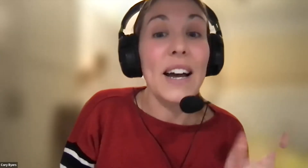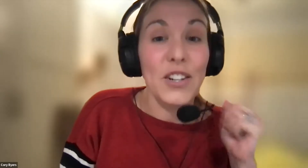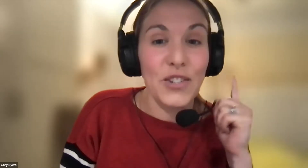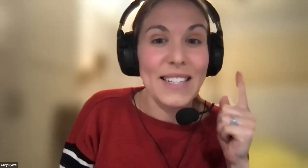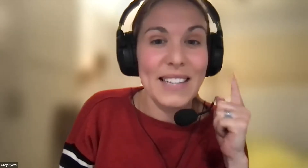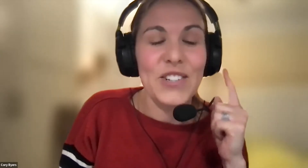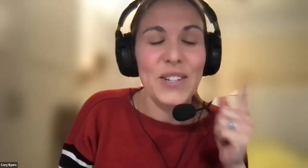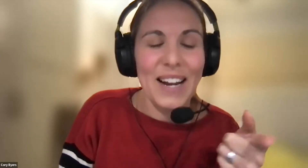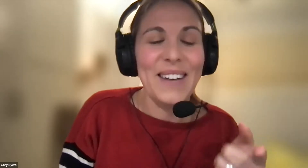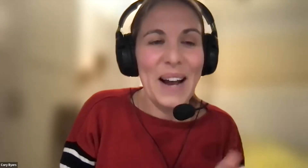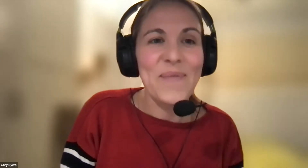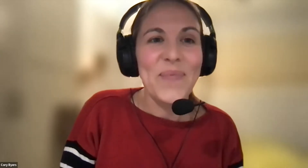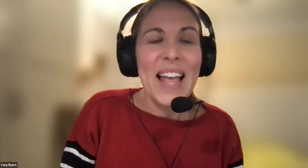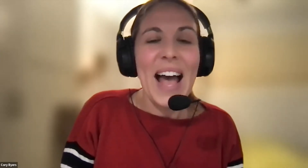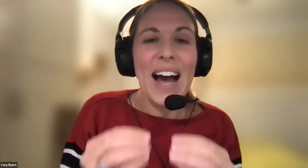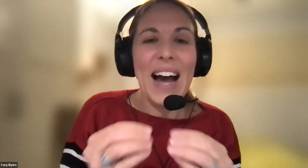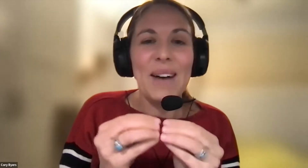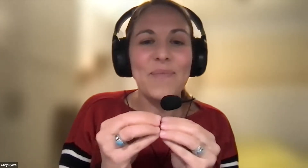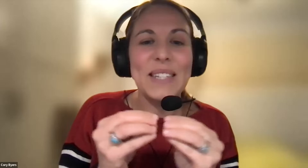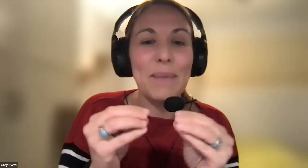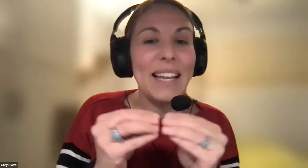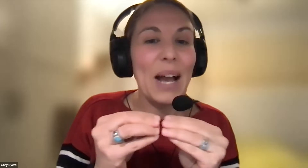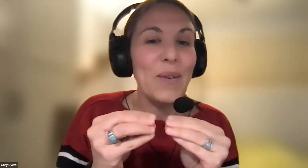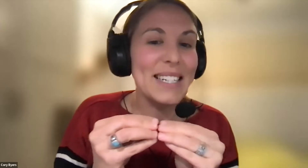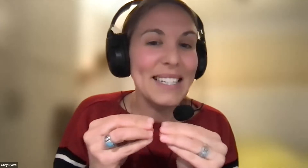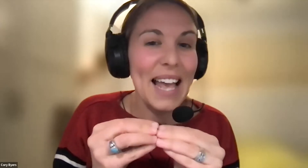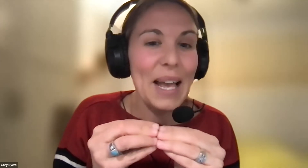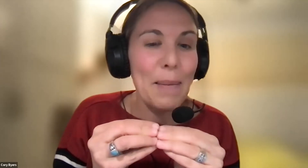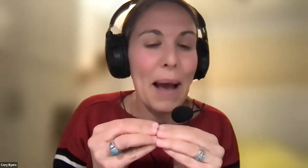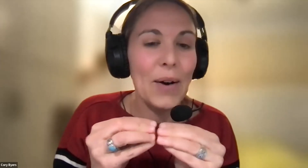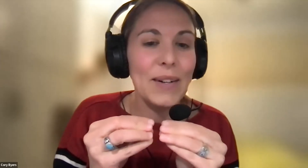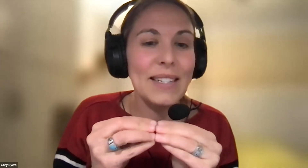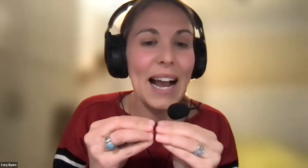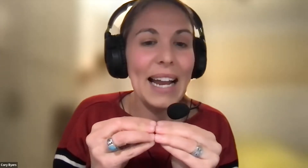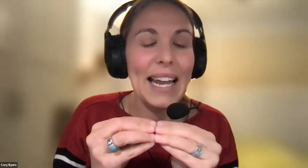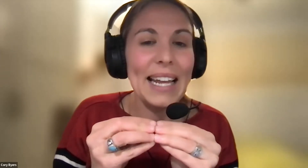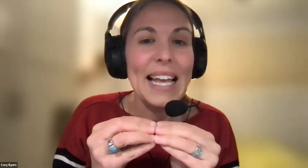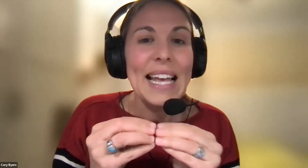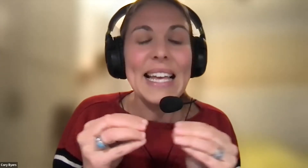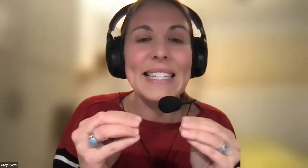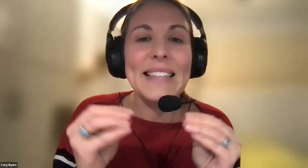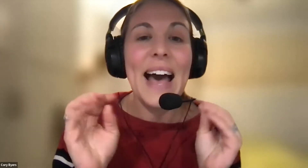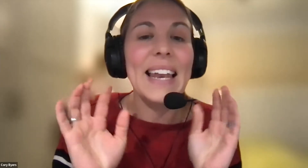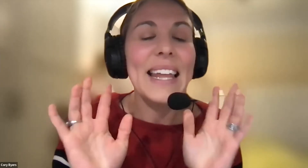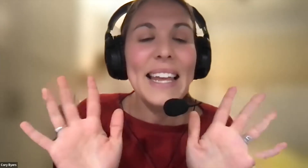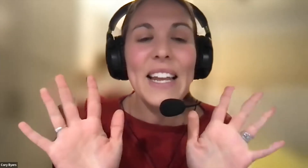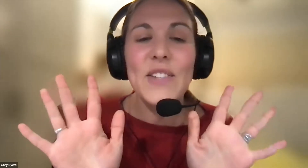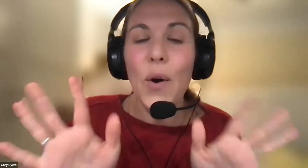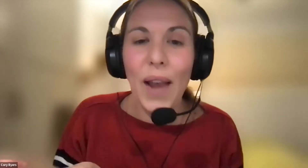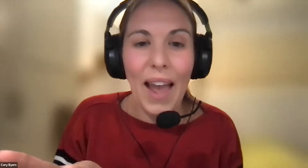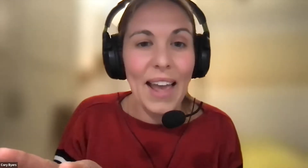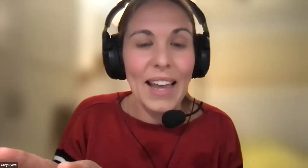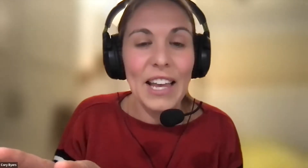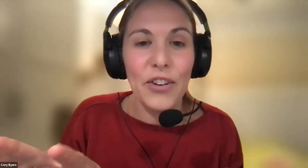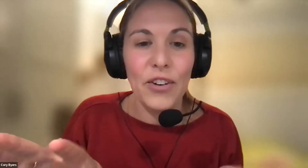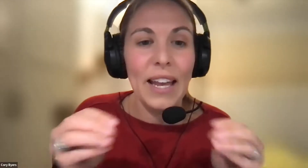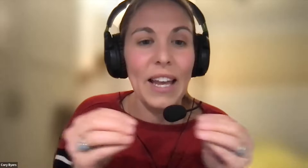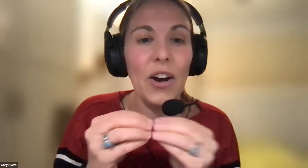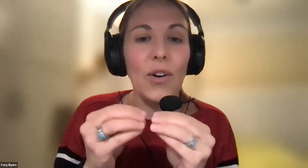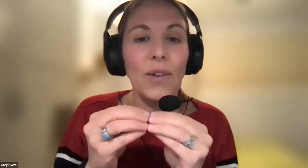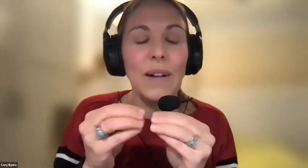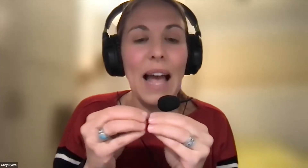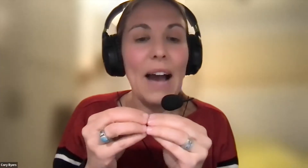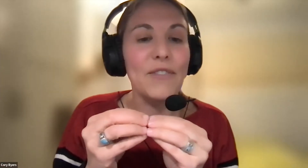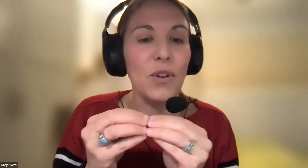it's not on translation right now. Something I want to say about signing is that it is okay if your